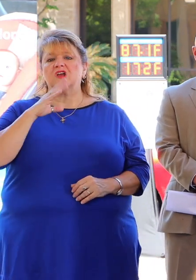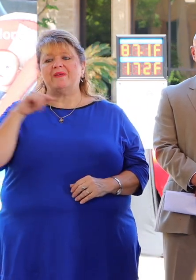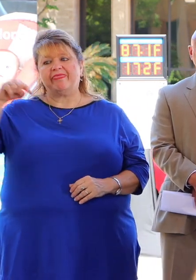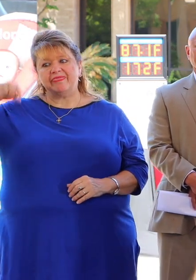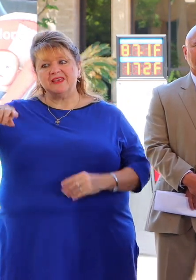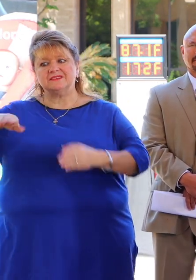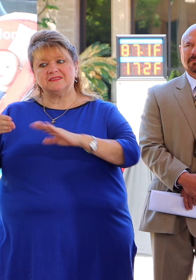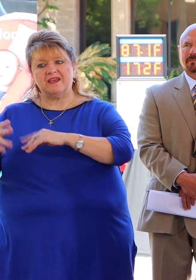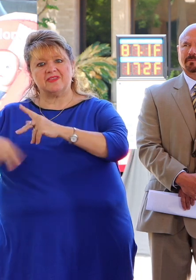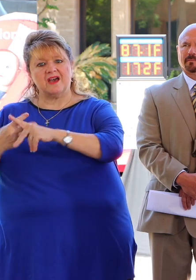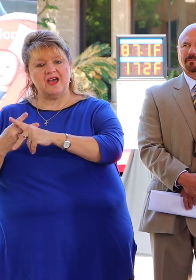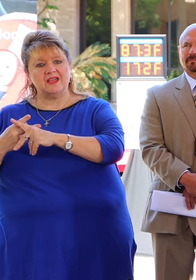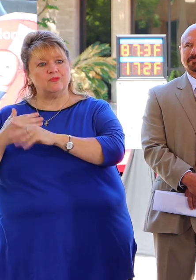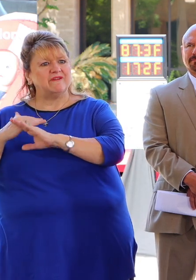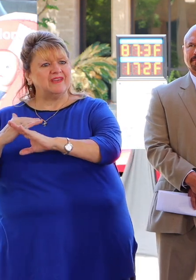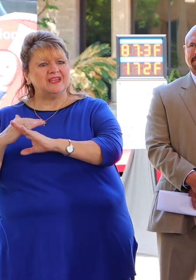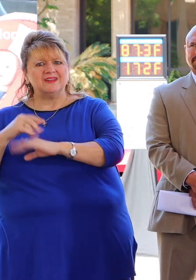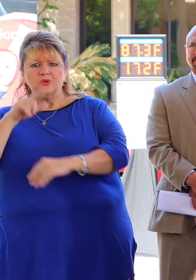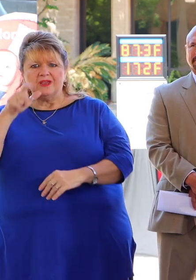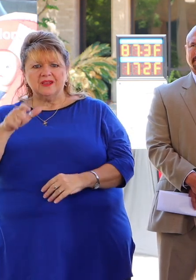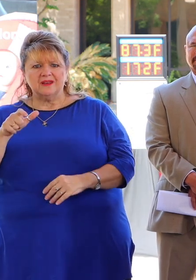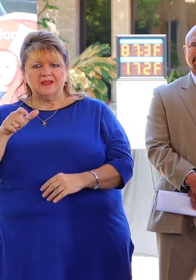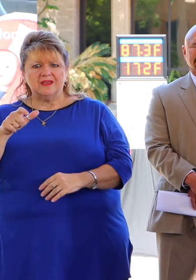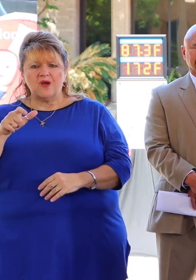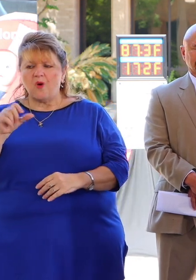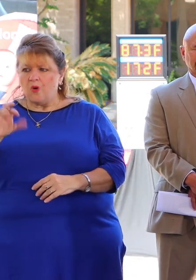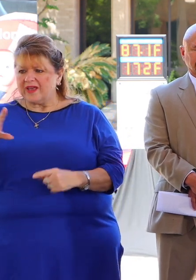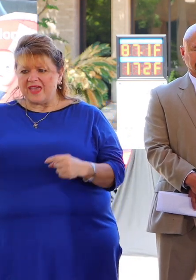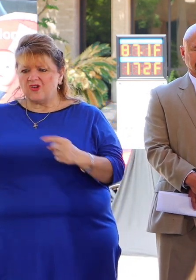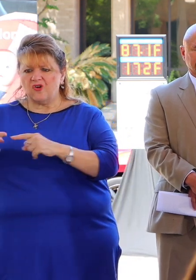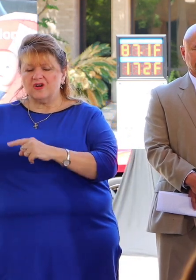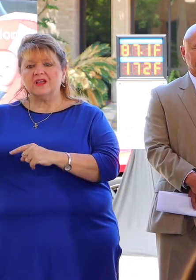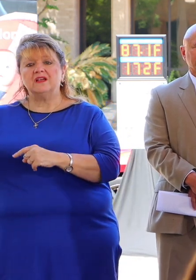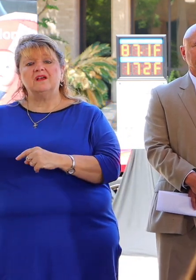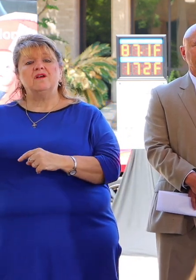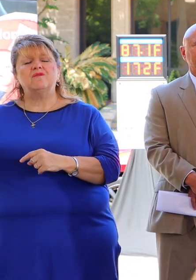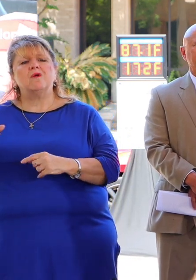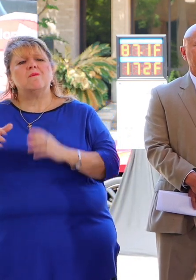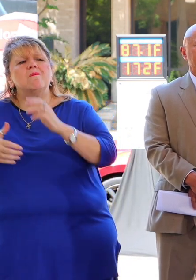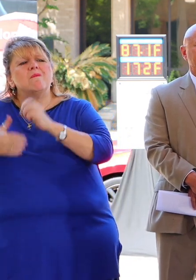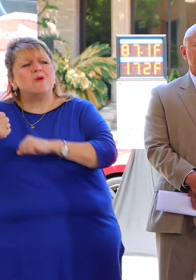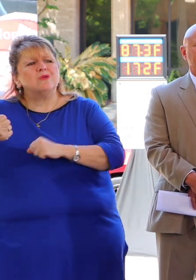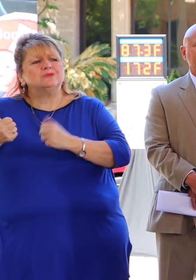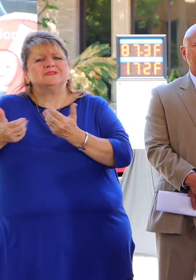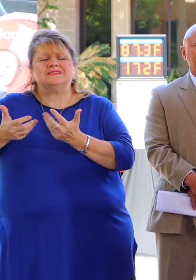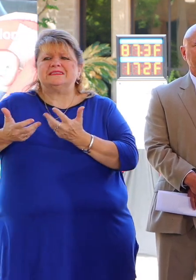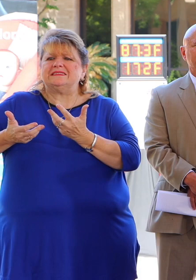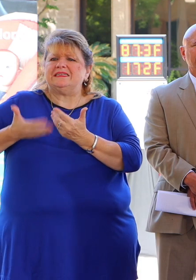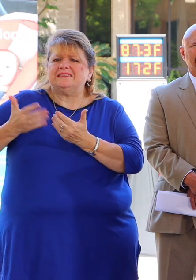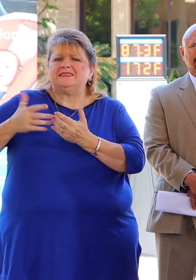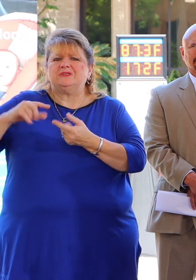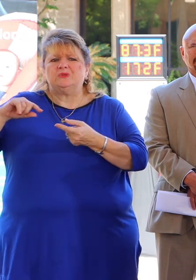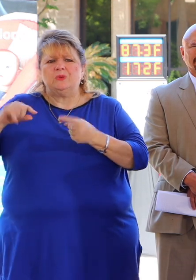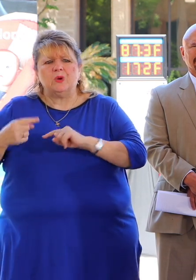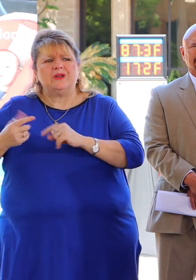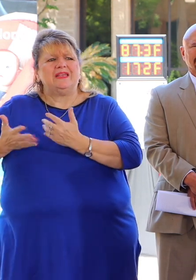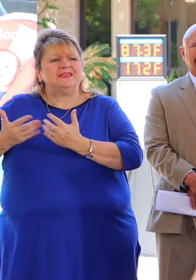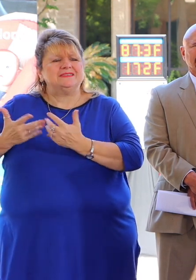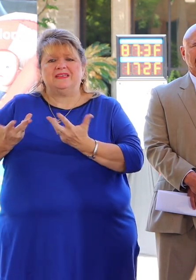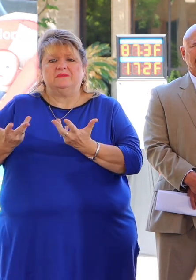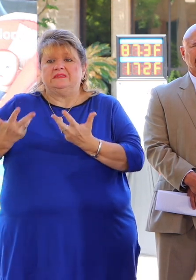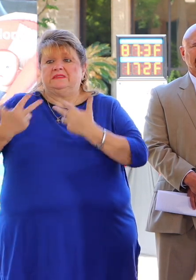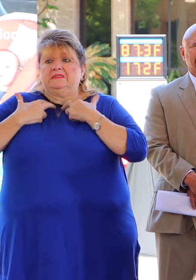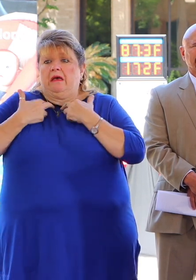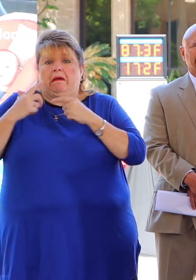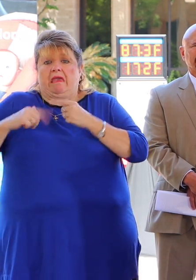preventable deaths and injuries among our most vulnerable passengers, children. And as the days get warmer, we're